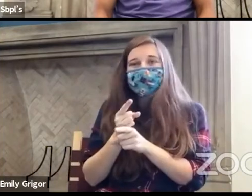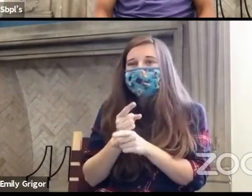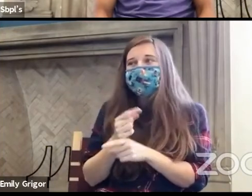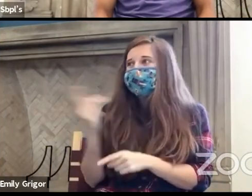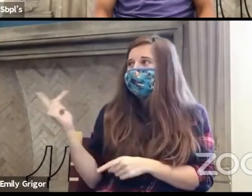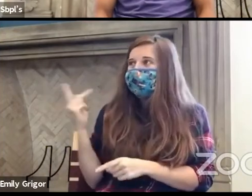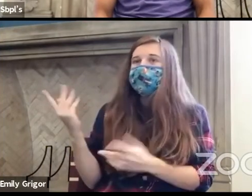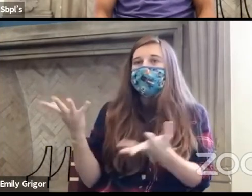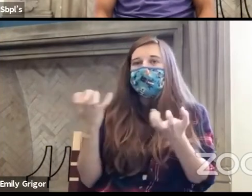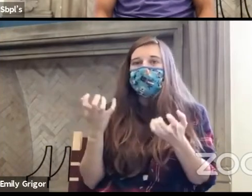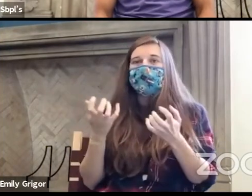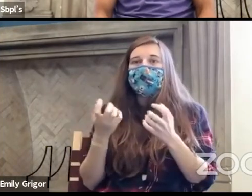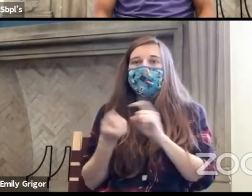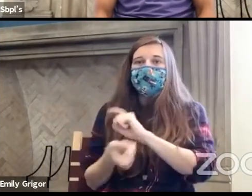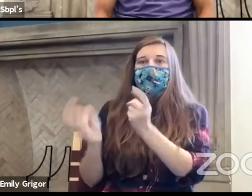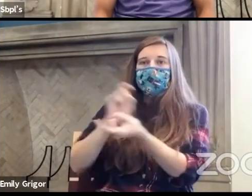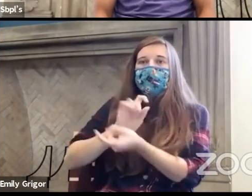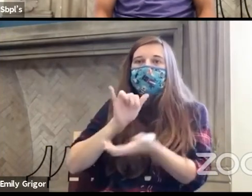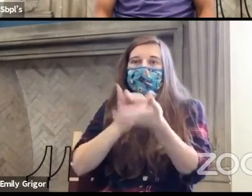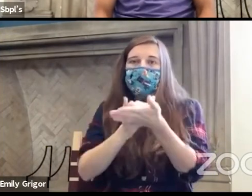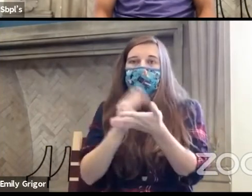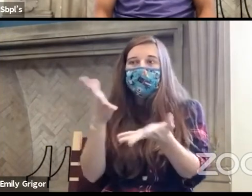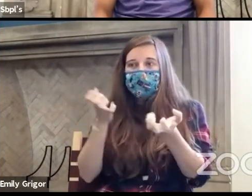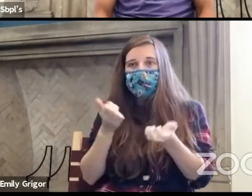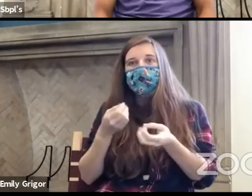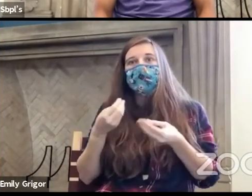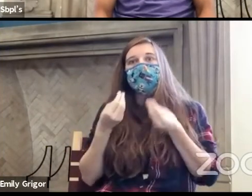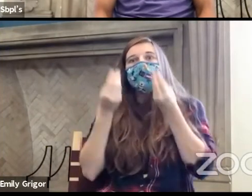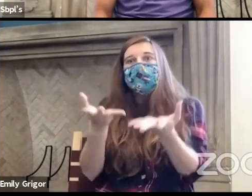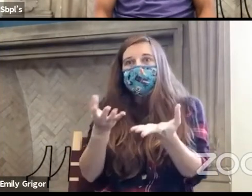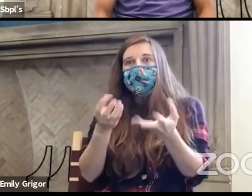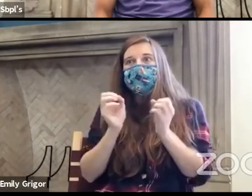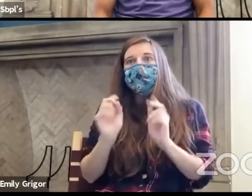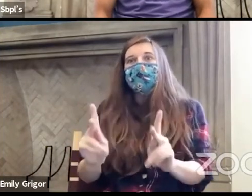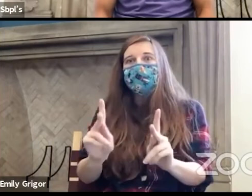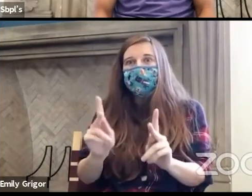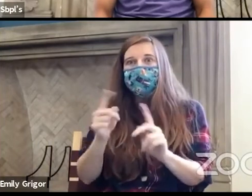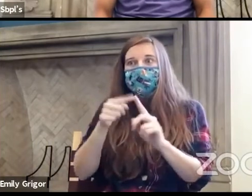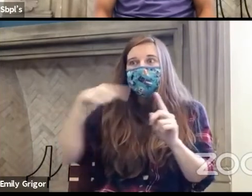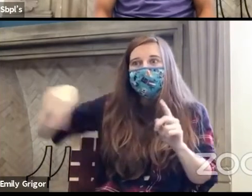We want to change that. We want to provide that opportunity for them